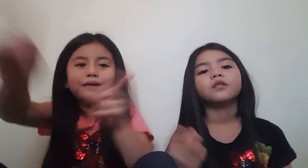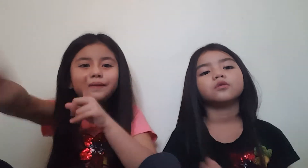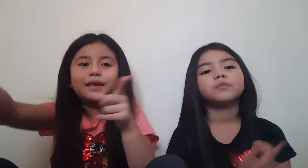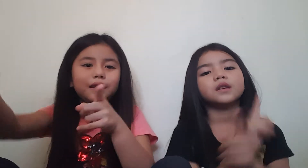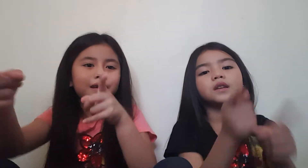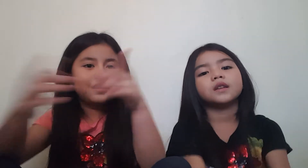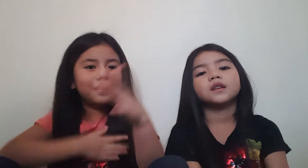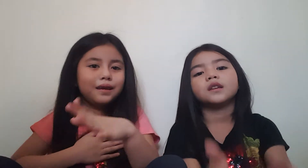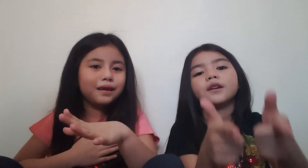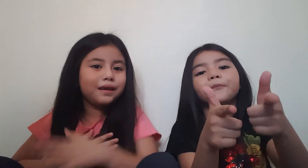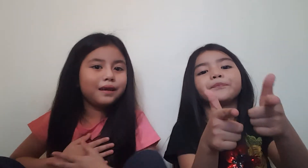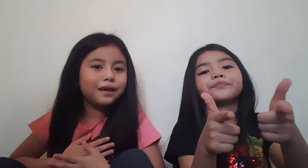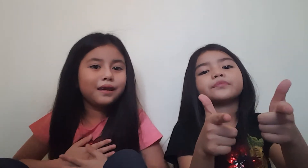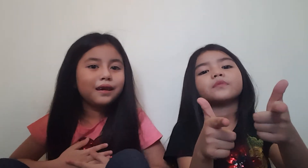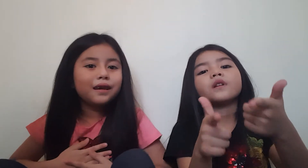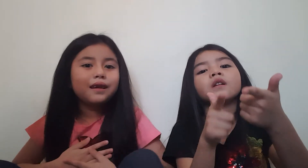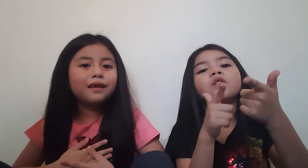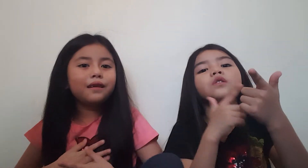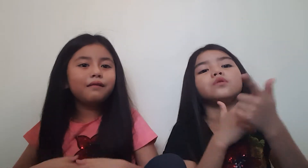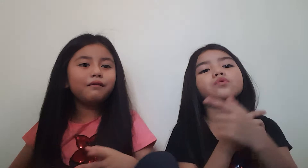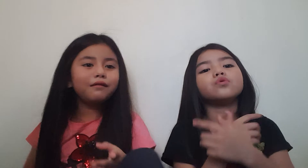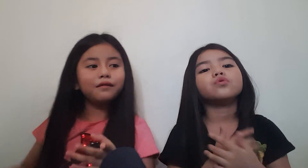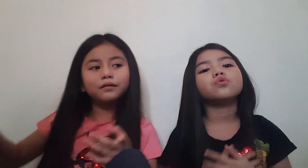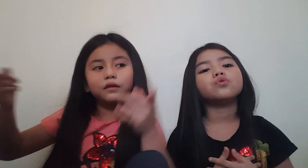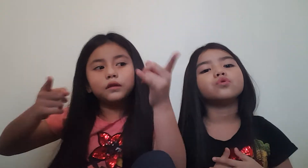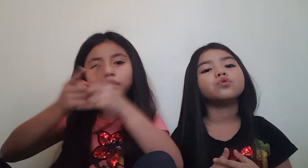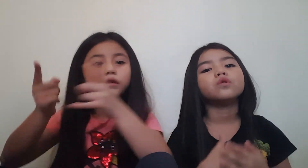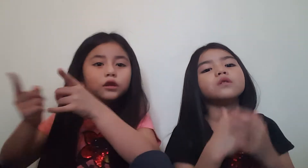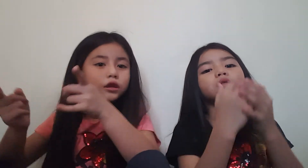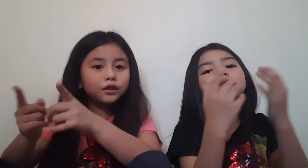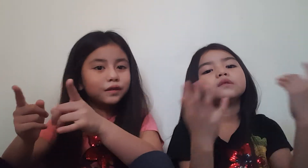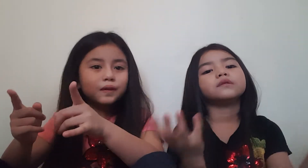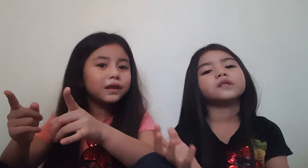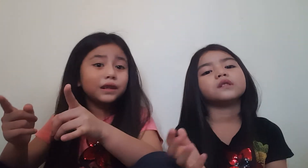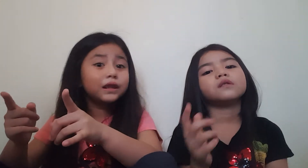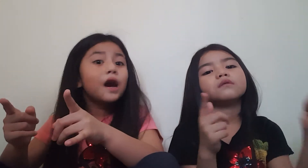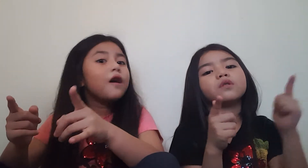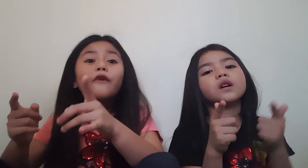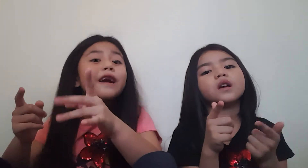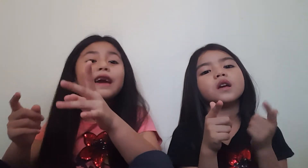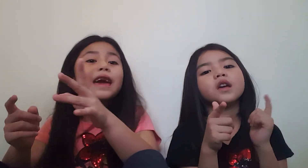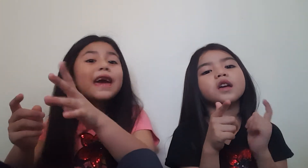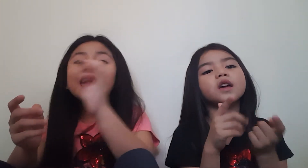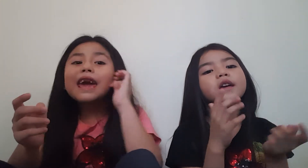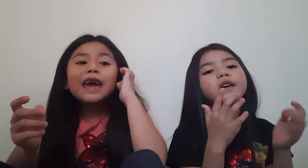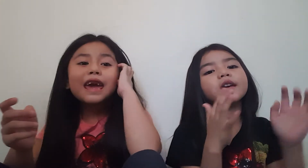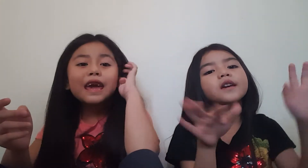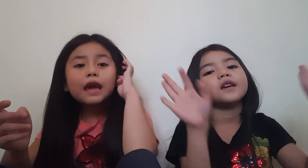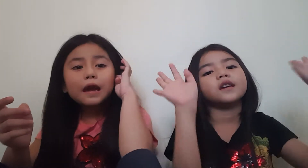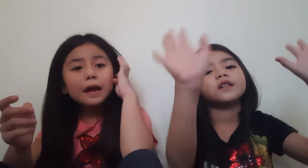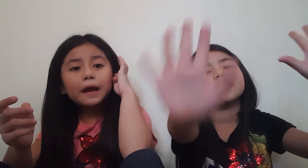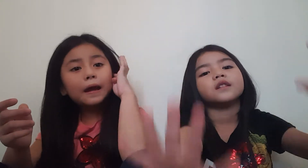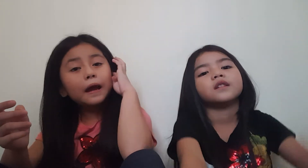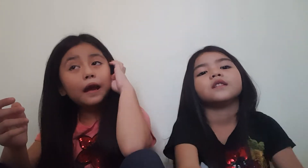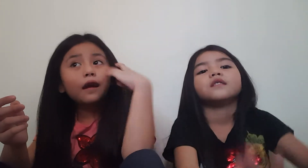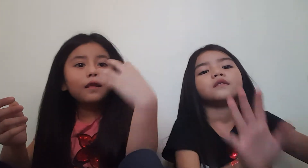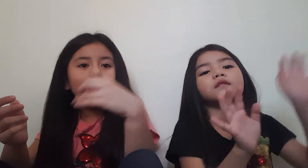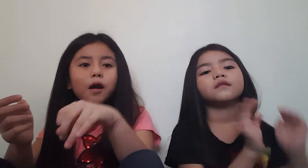me You Kiss my fears away You wipe